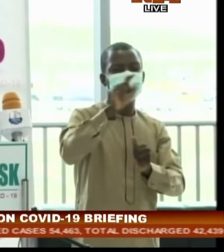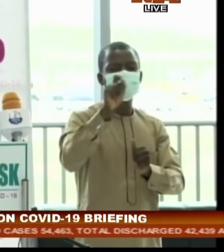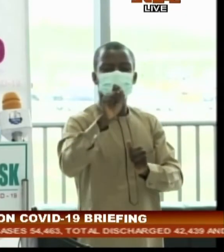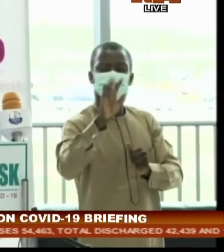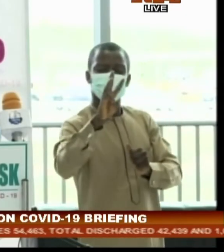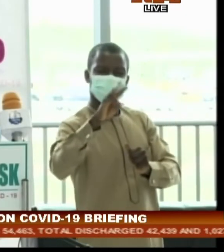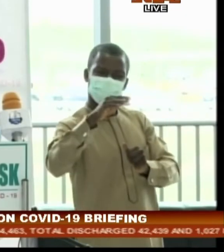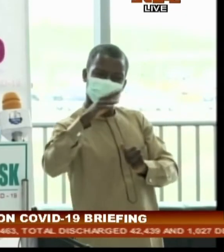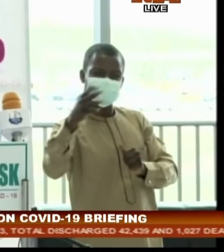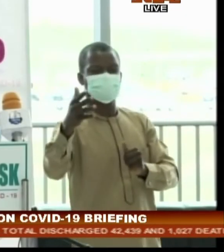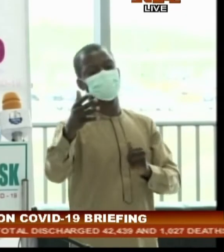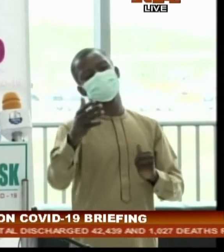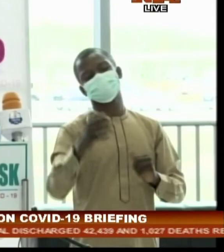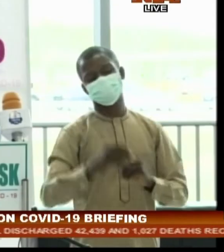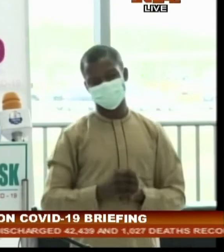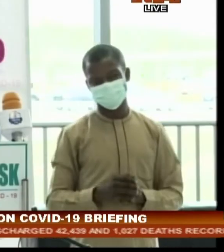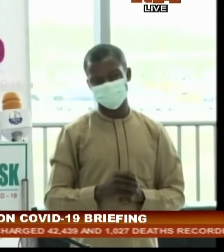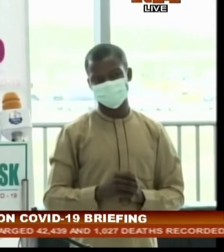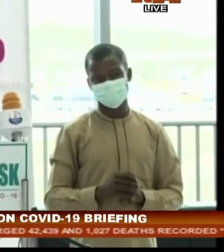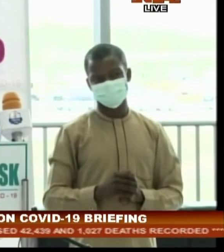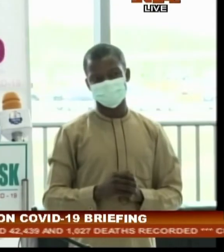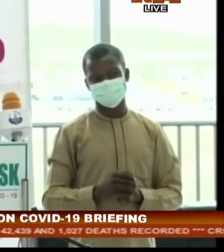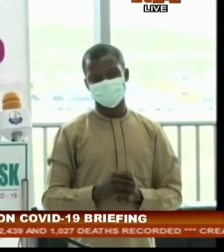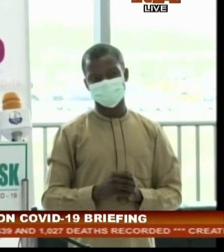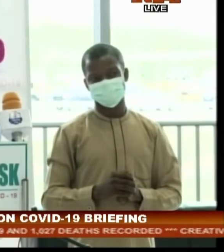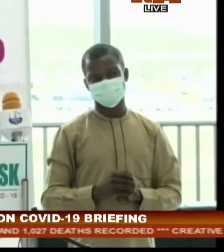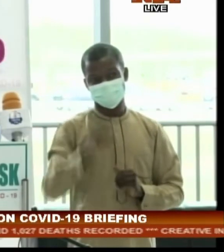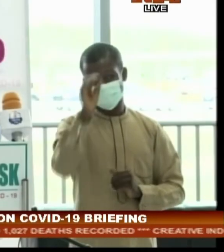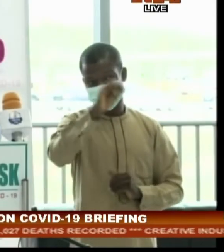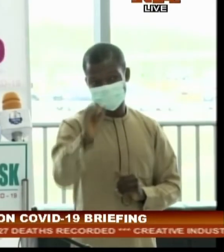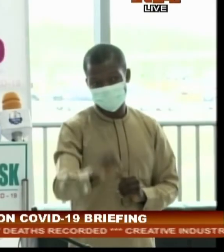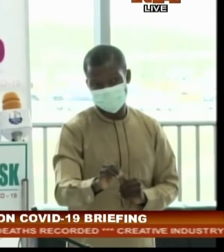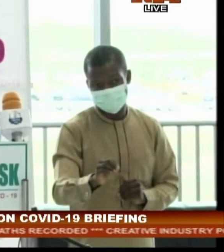plus cases. In terms of percentages,